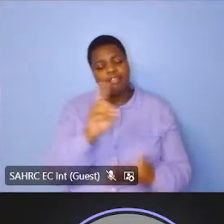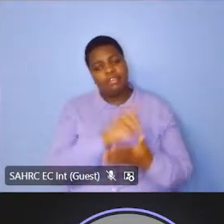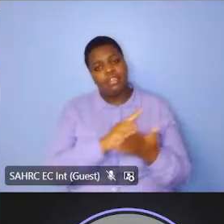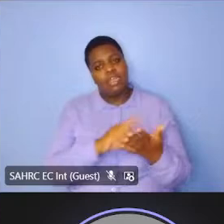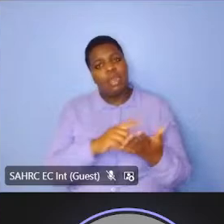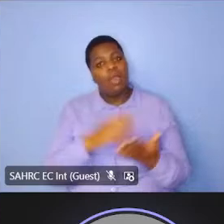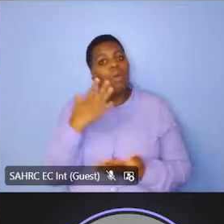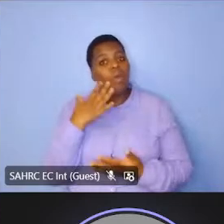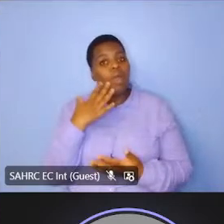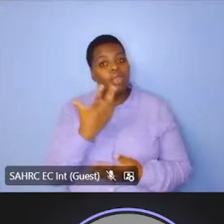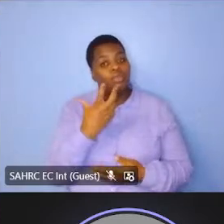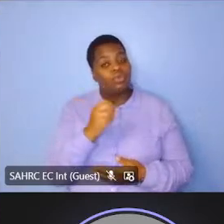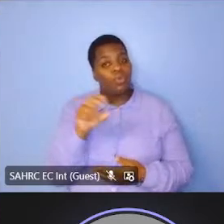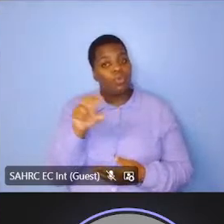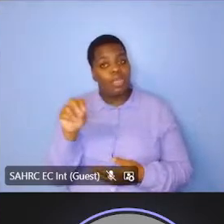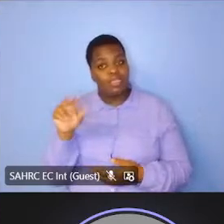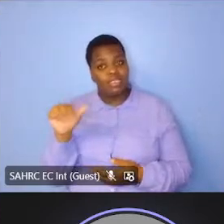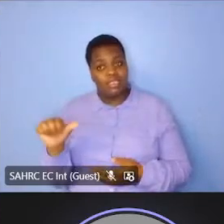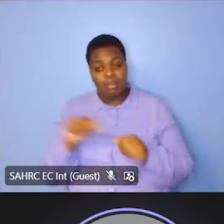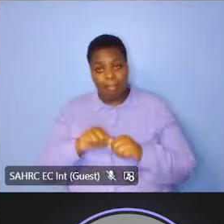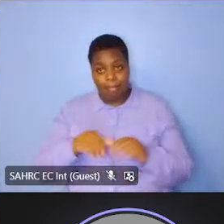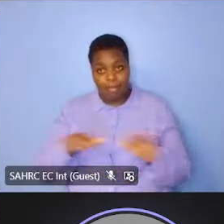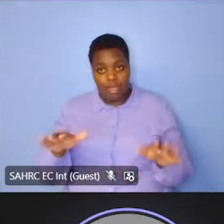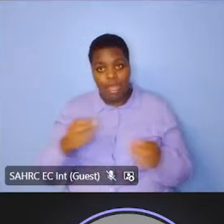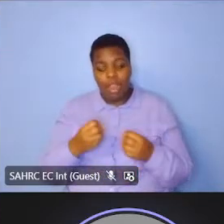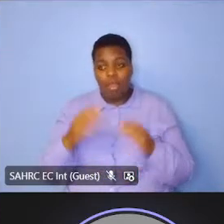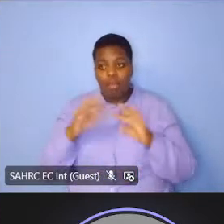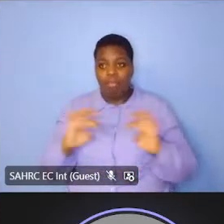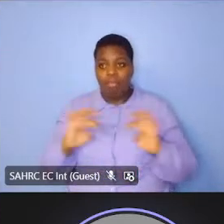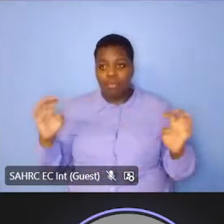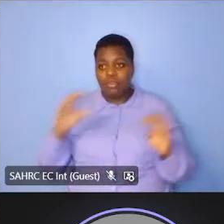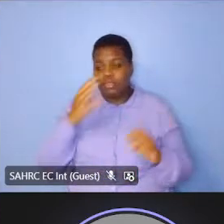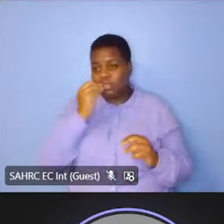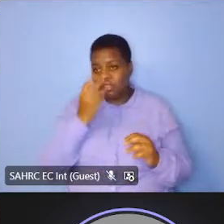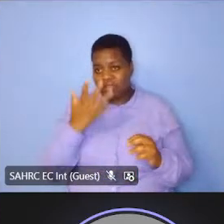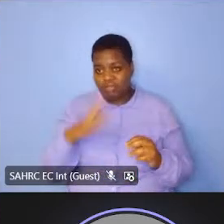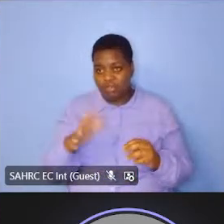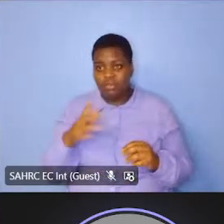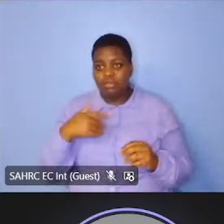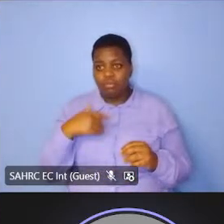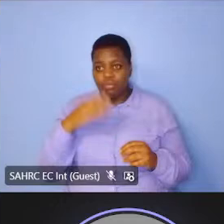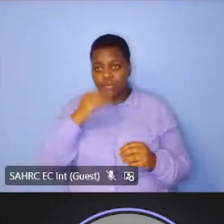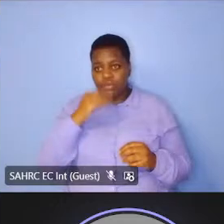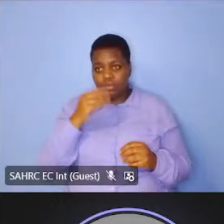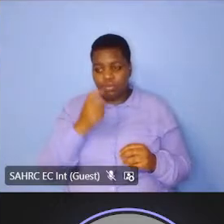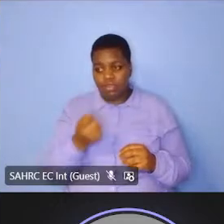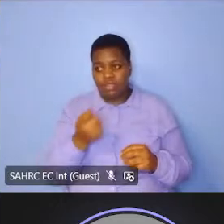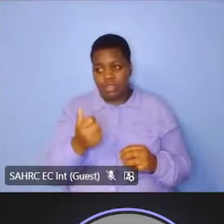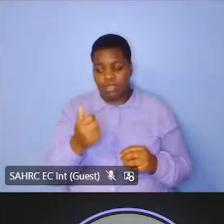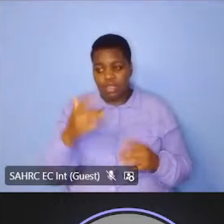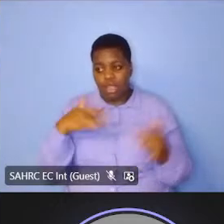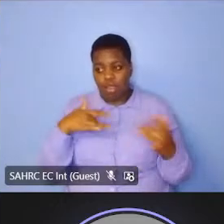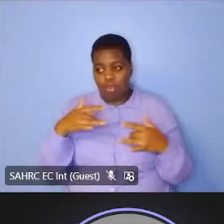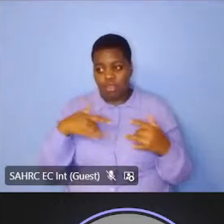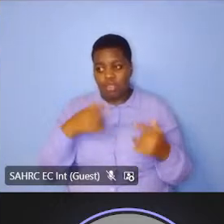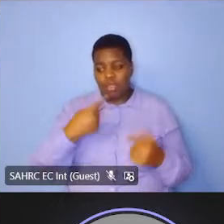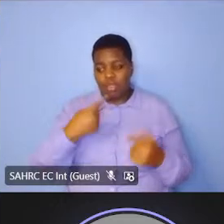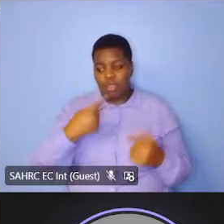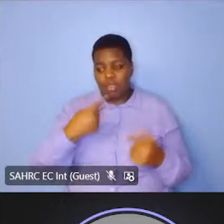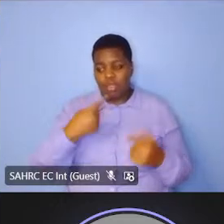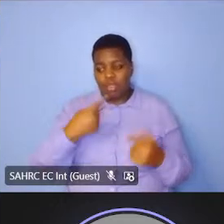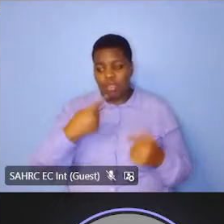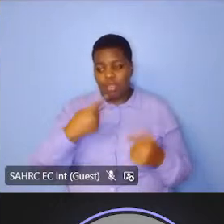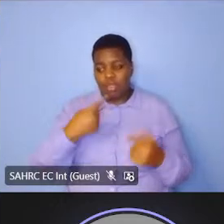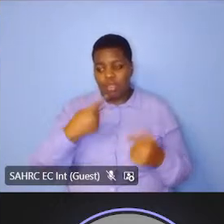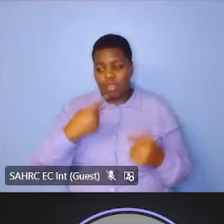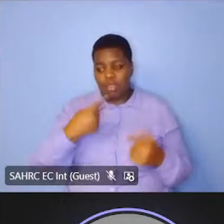in 2006. Many panelists here have spoken about it, and I'll also speak a bit about our concerns and our thoughts about that